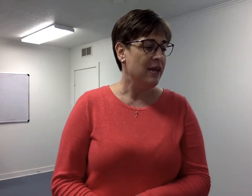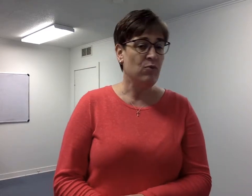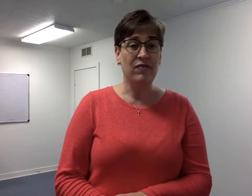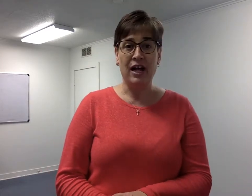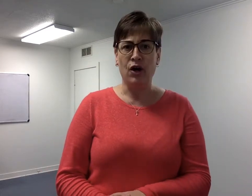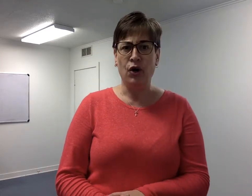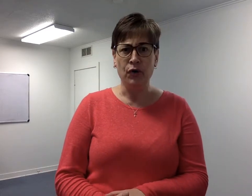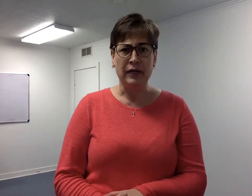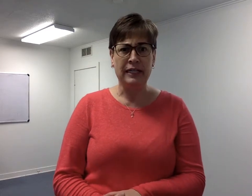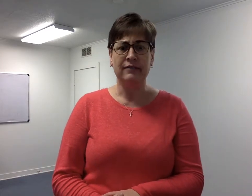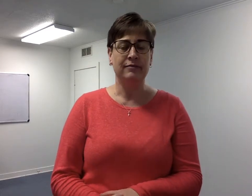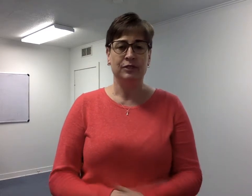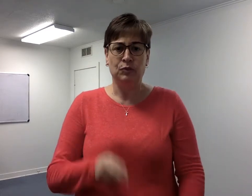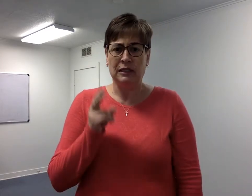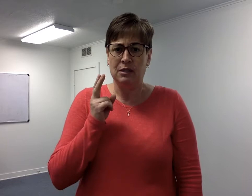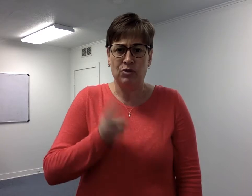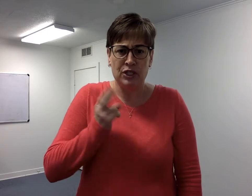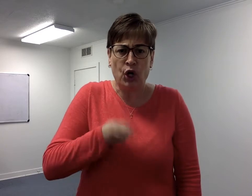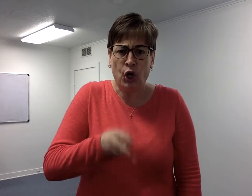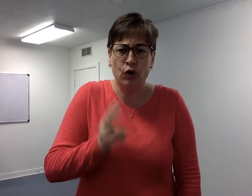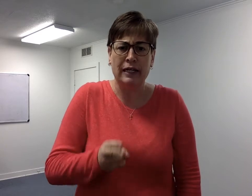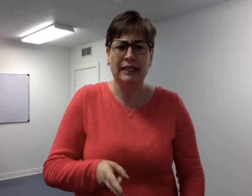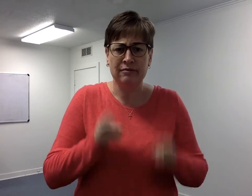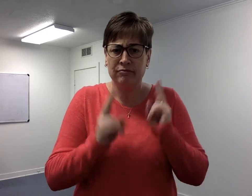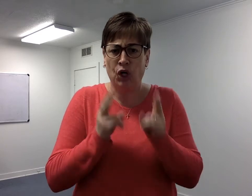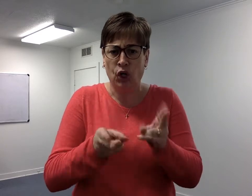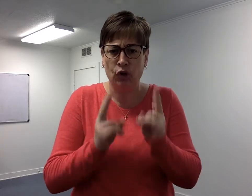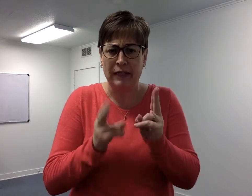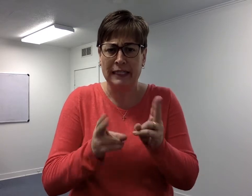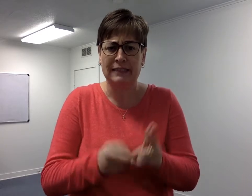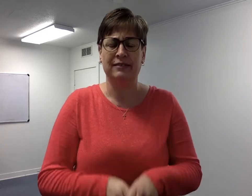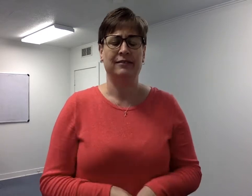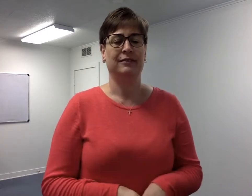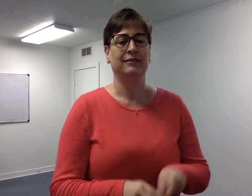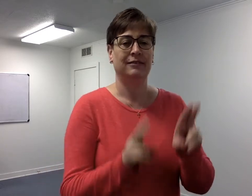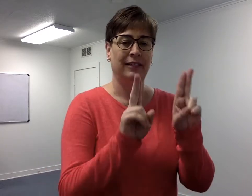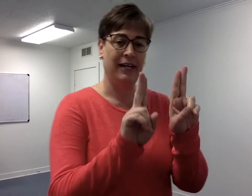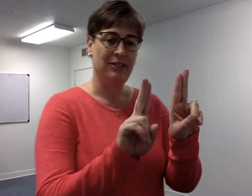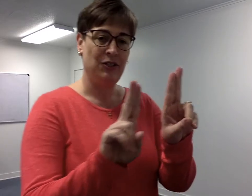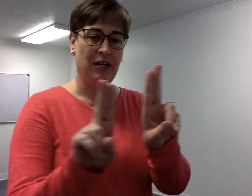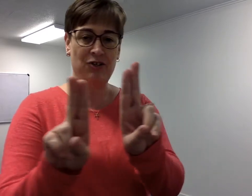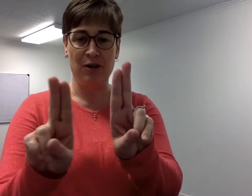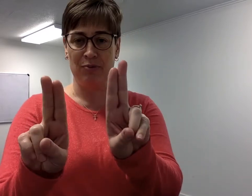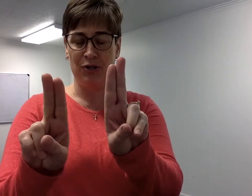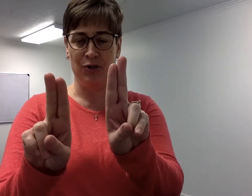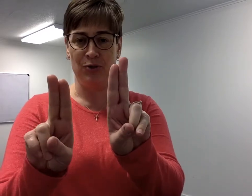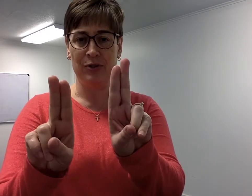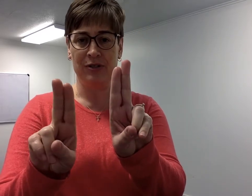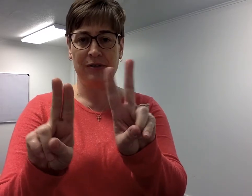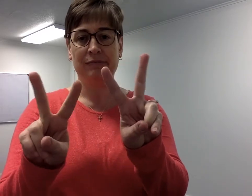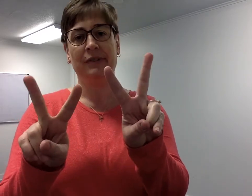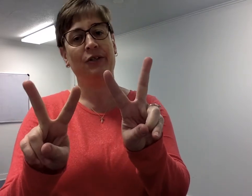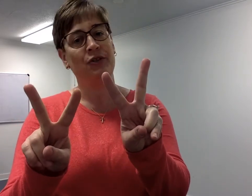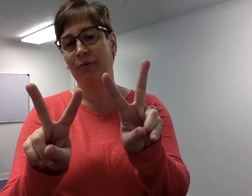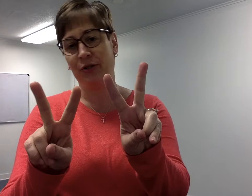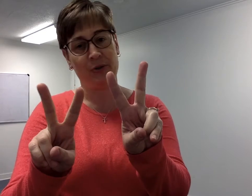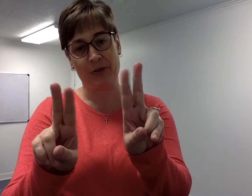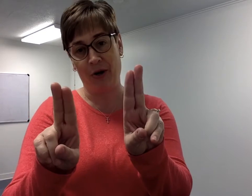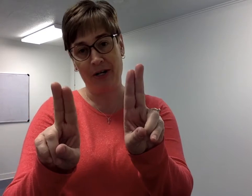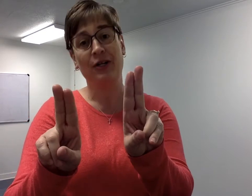we've got hurry. You want someone to hurry. Hurry. Okay, so you got your number twos. Not your number two, sorry. You got